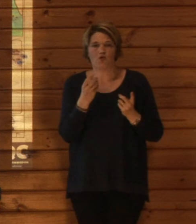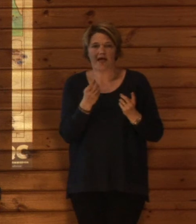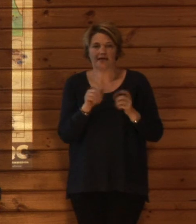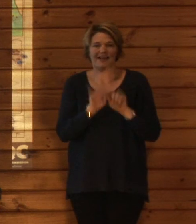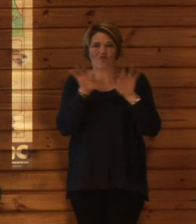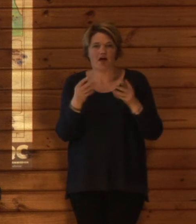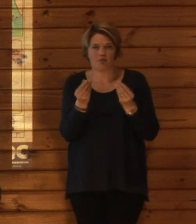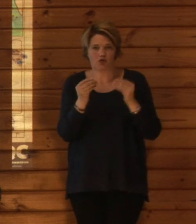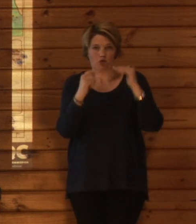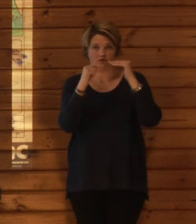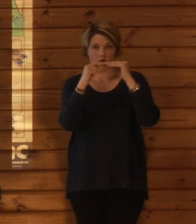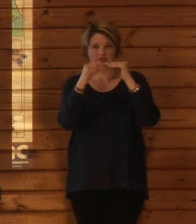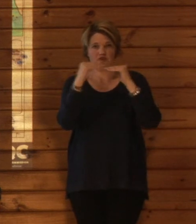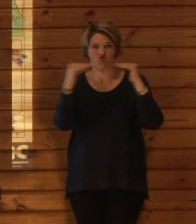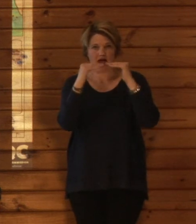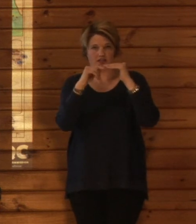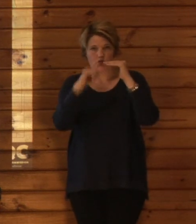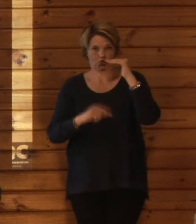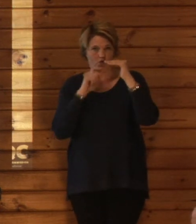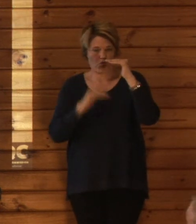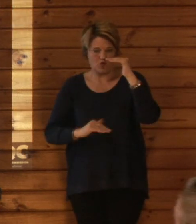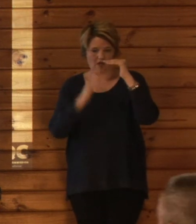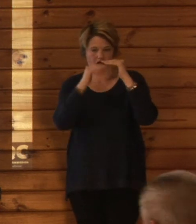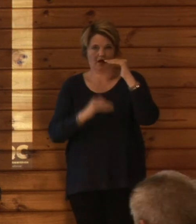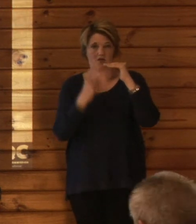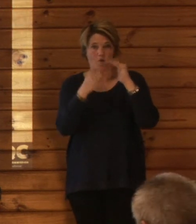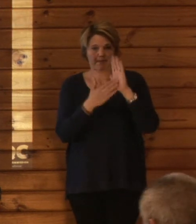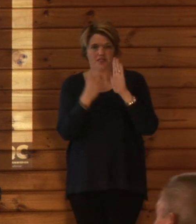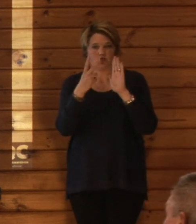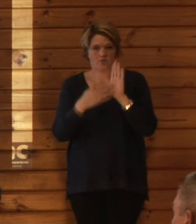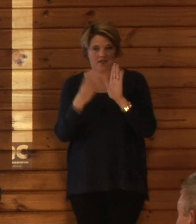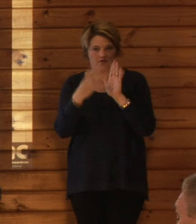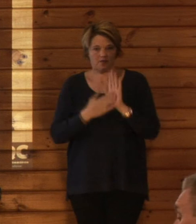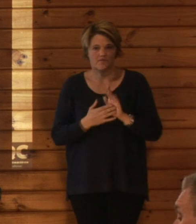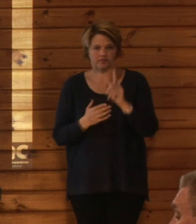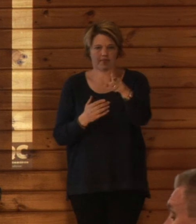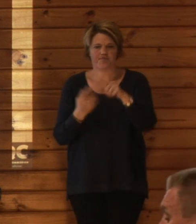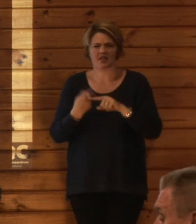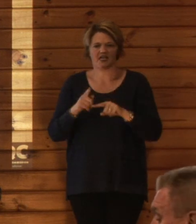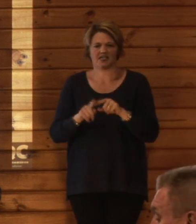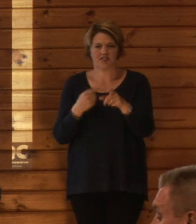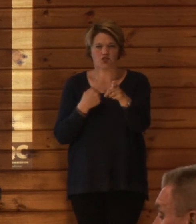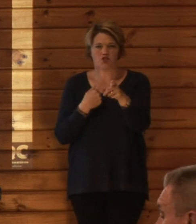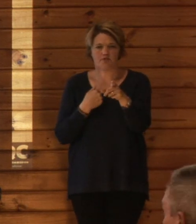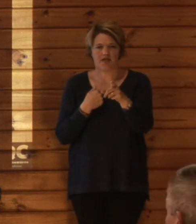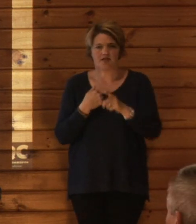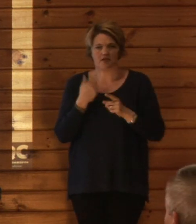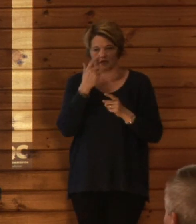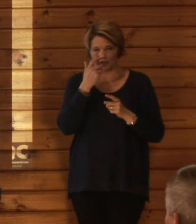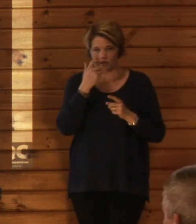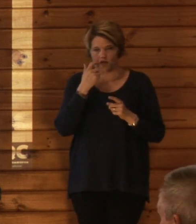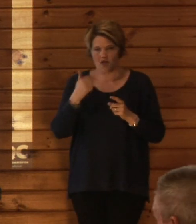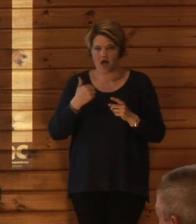So our next slide. Excuse me, I've got some groundwater measurements for an area which I marked